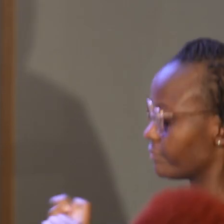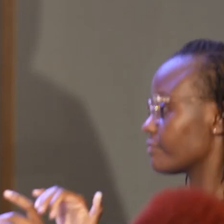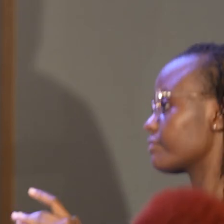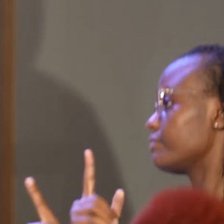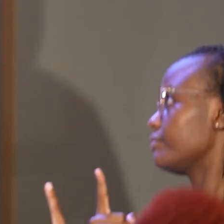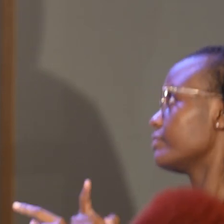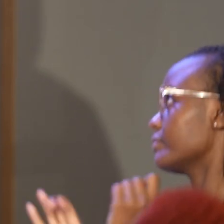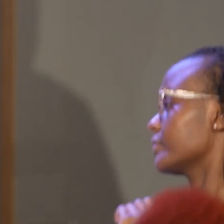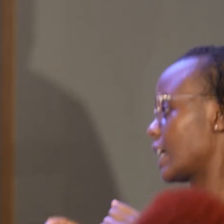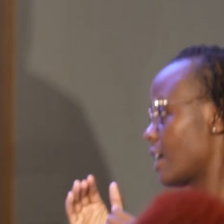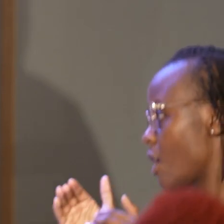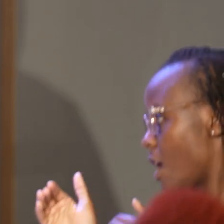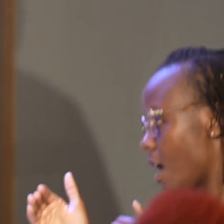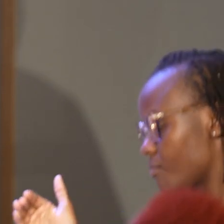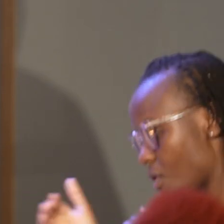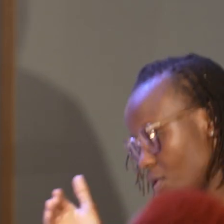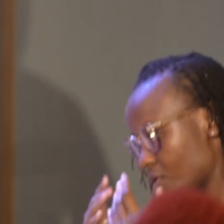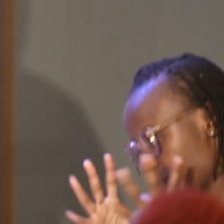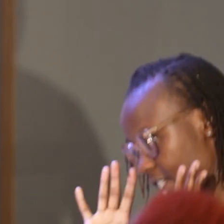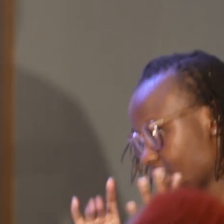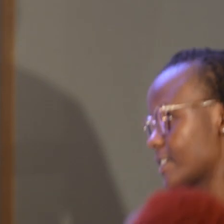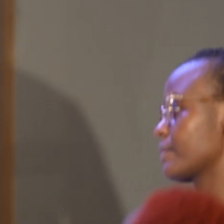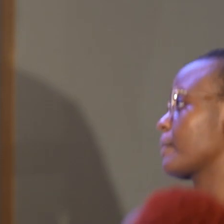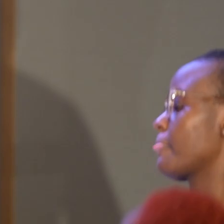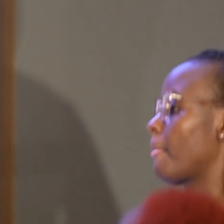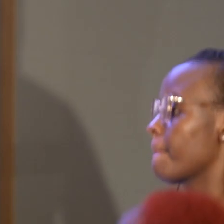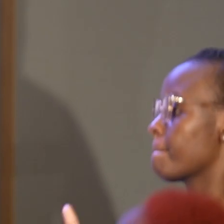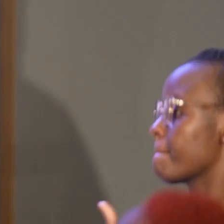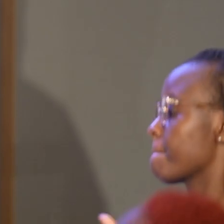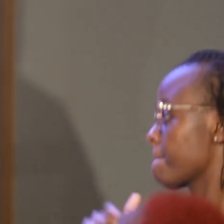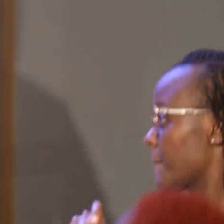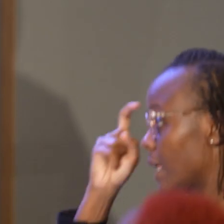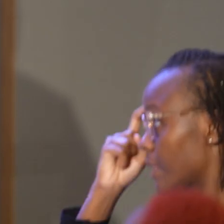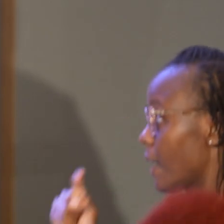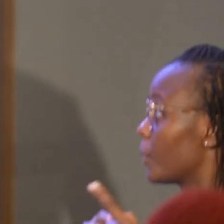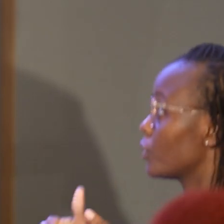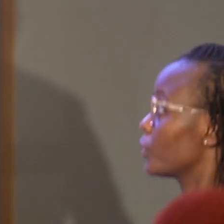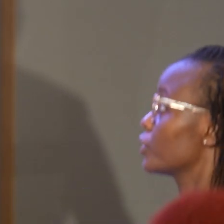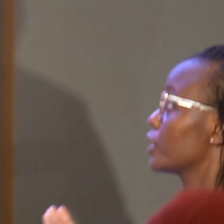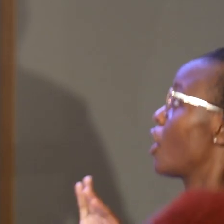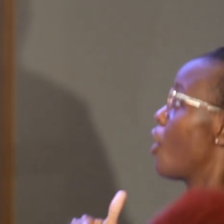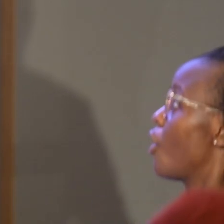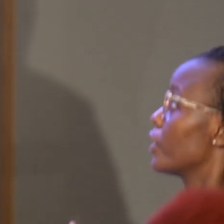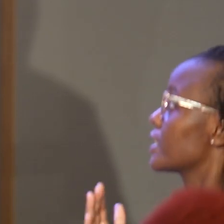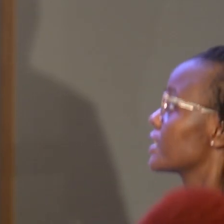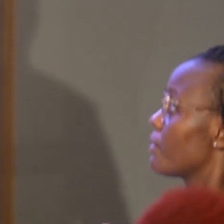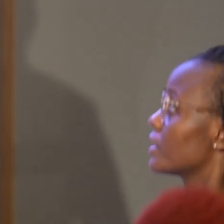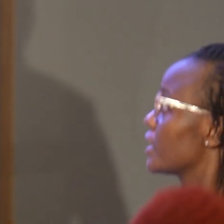Now, as I conclude, we need to think about the opportunities or some of the challenges